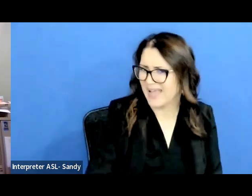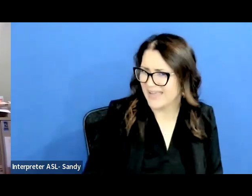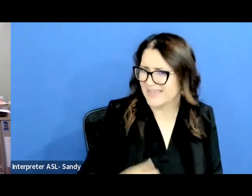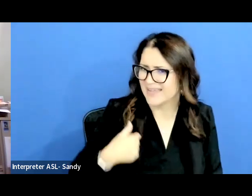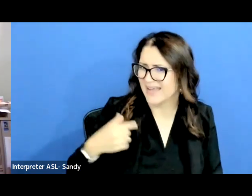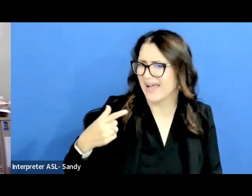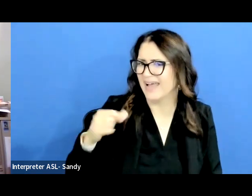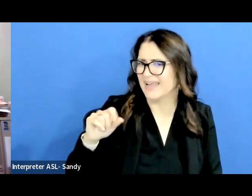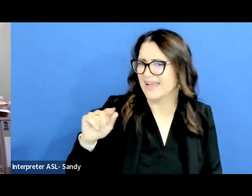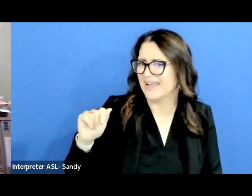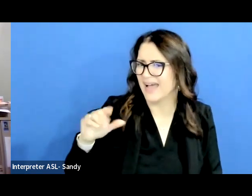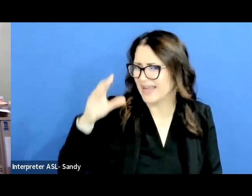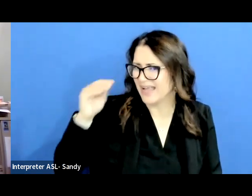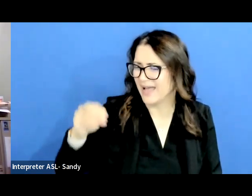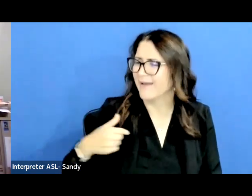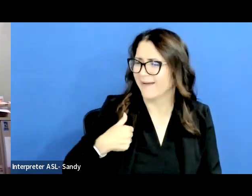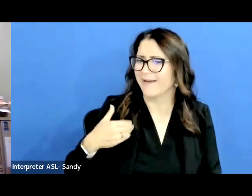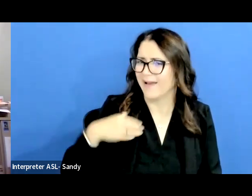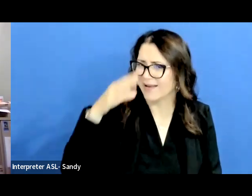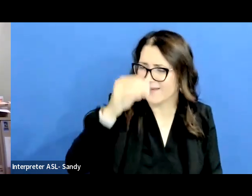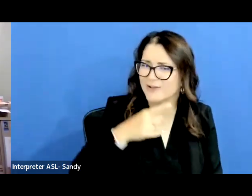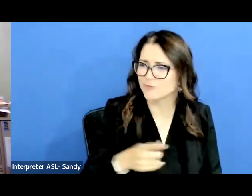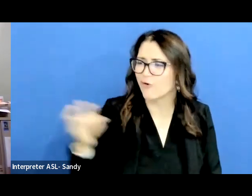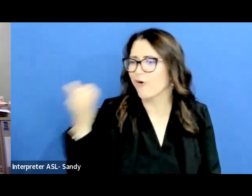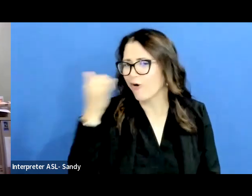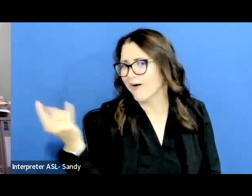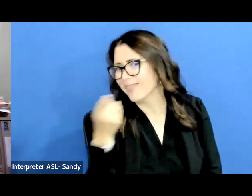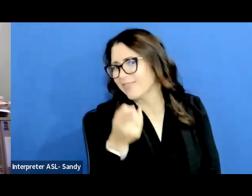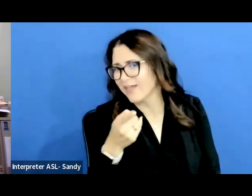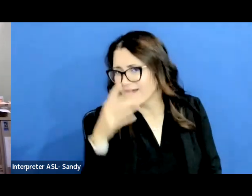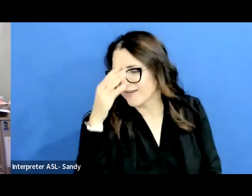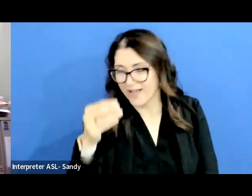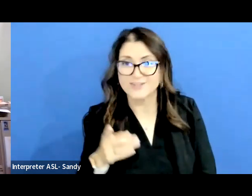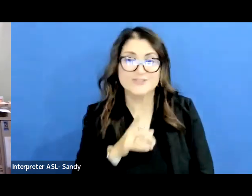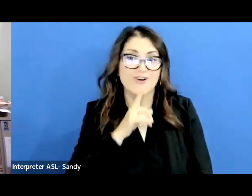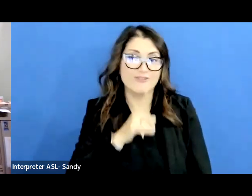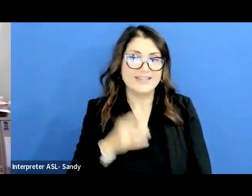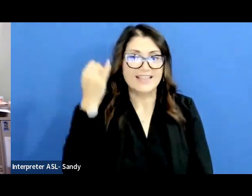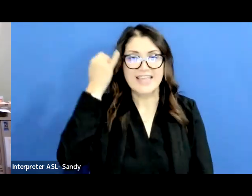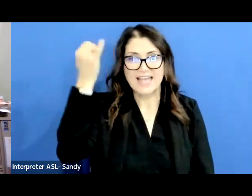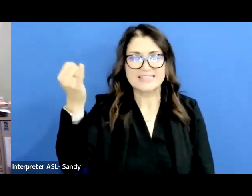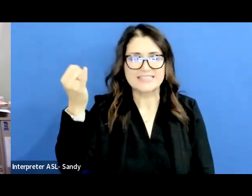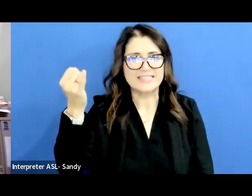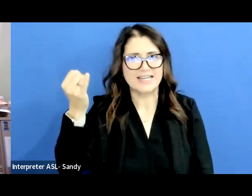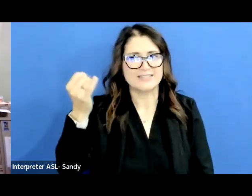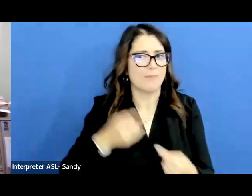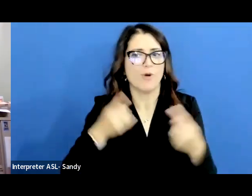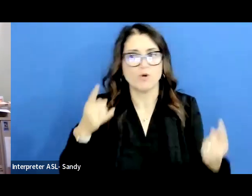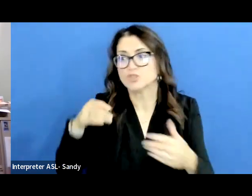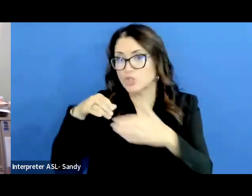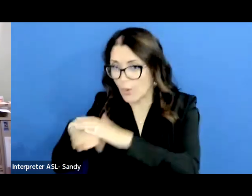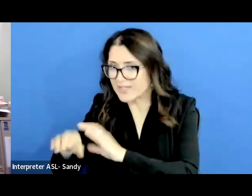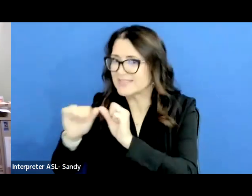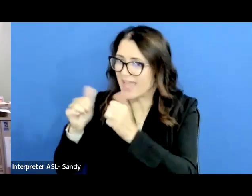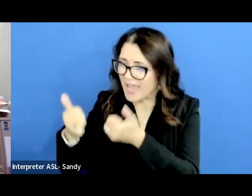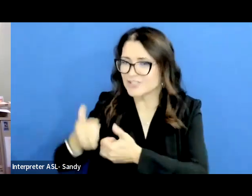that guy. And so it was this idea opposed to us going into, say, an agency with a desk